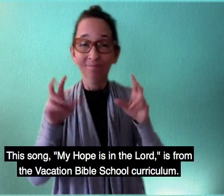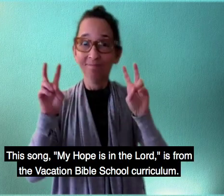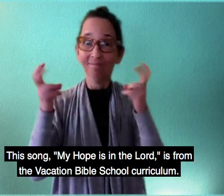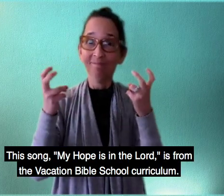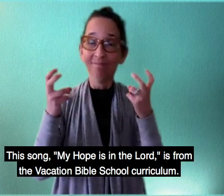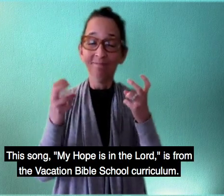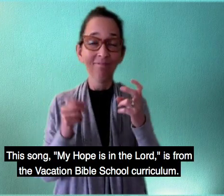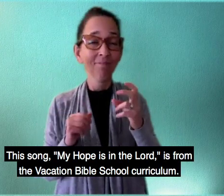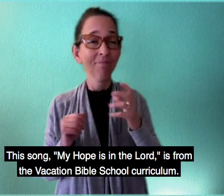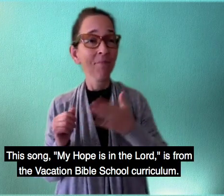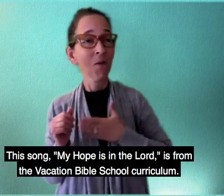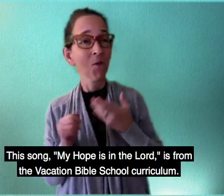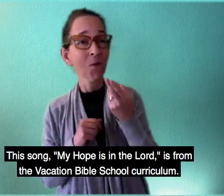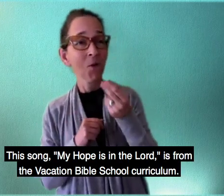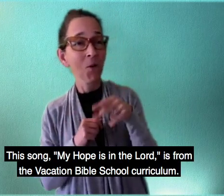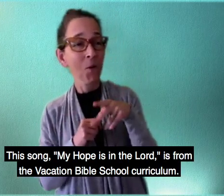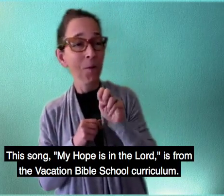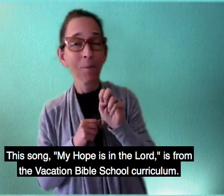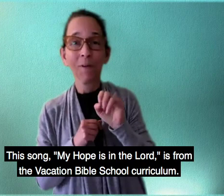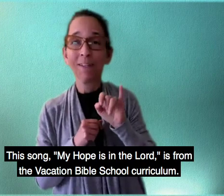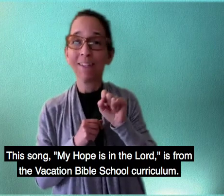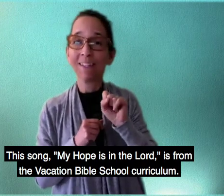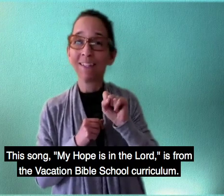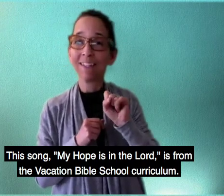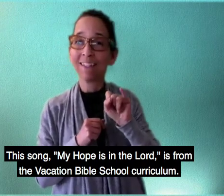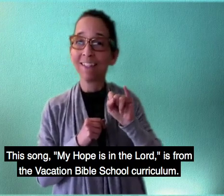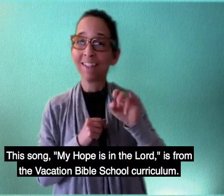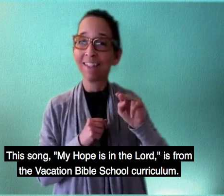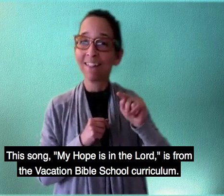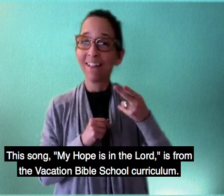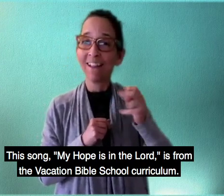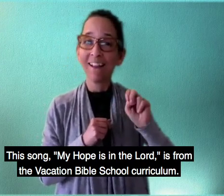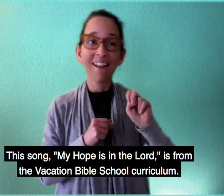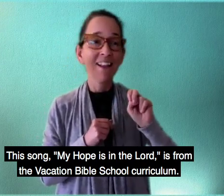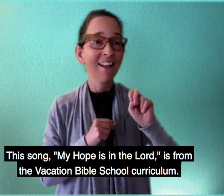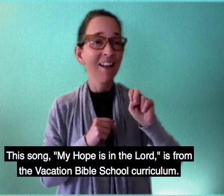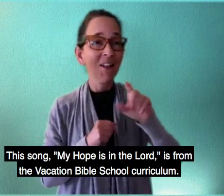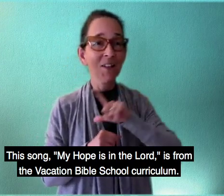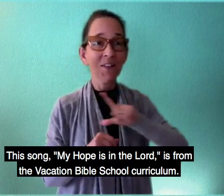This song, My Hope is in the Lord,